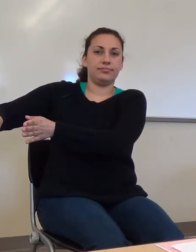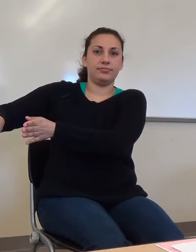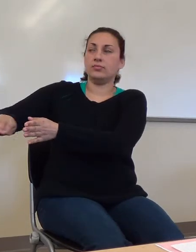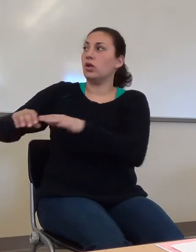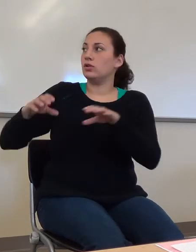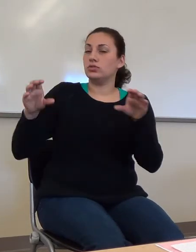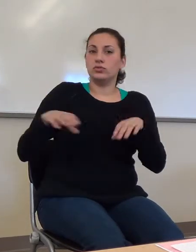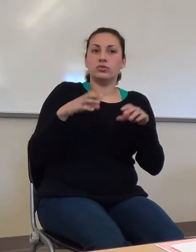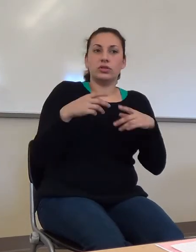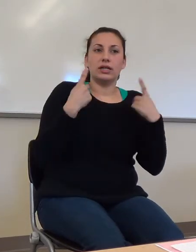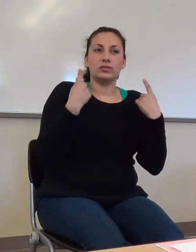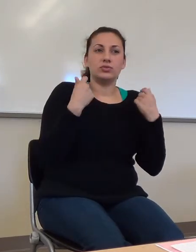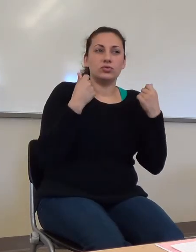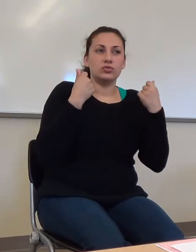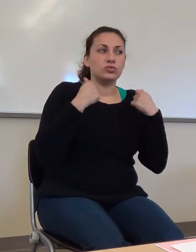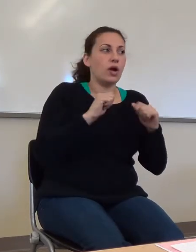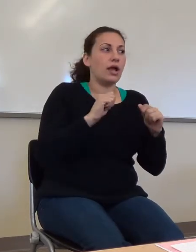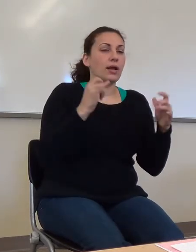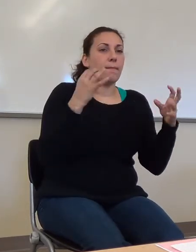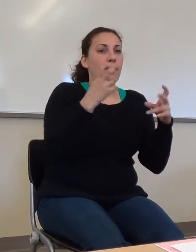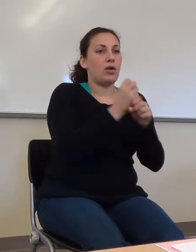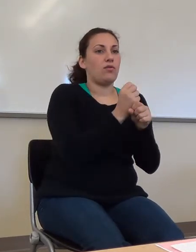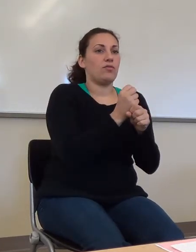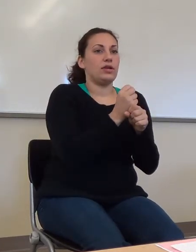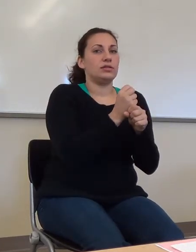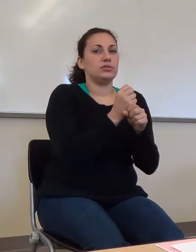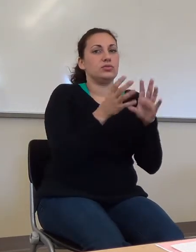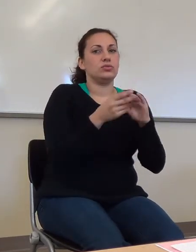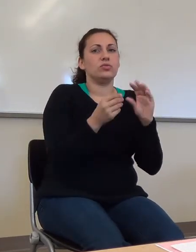we're doing in here. Try to paraphrase. What did you